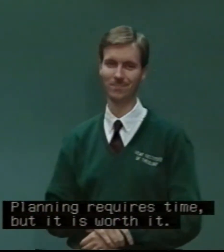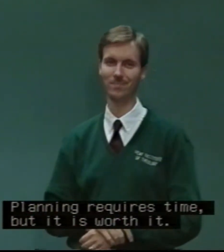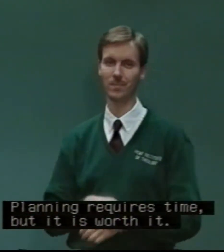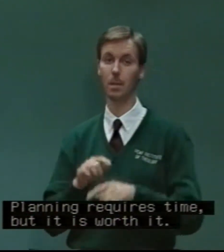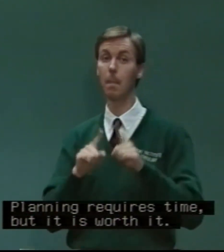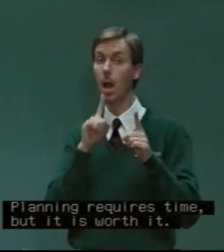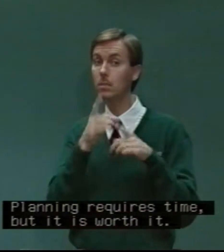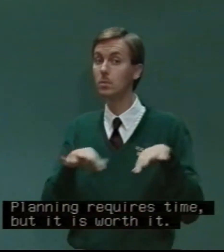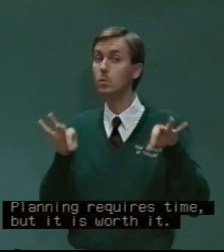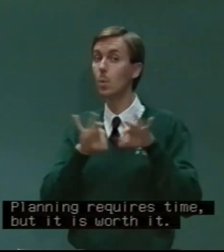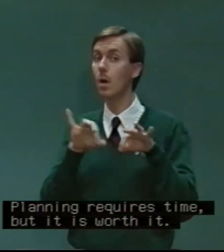it's worth it.